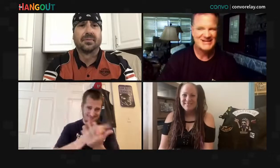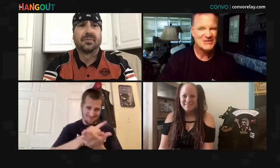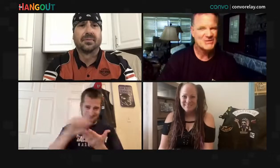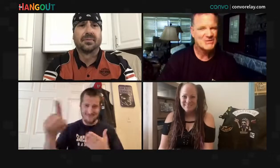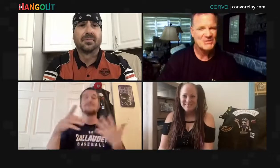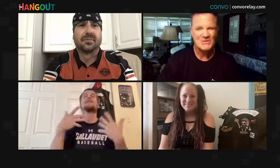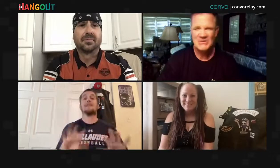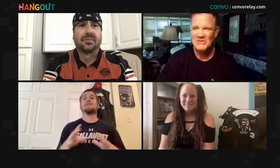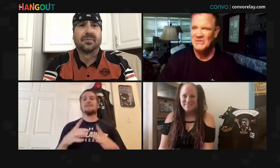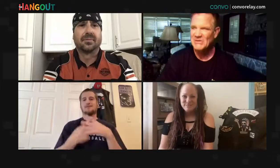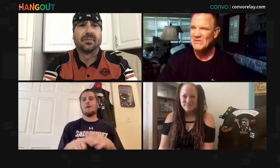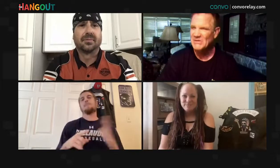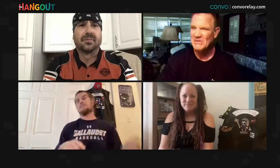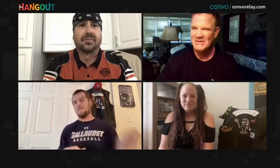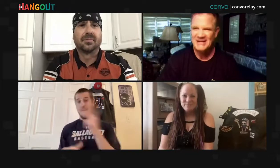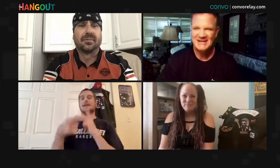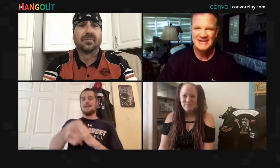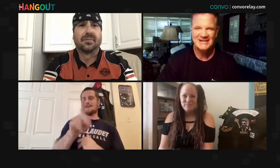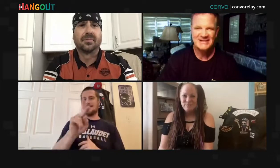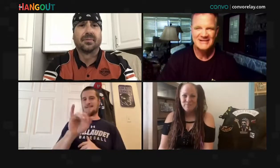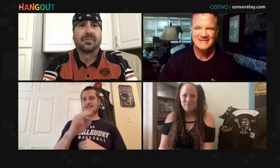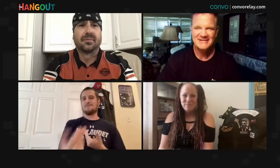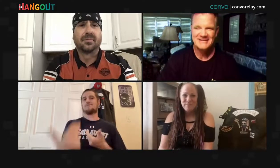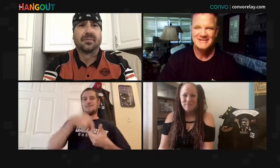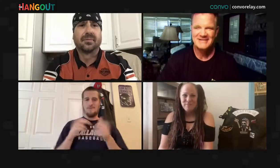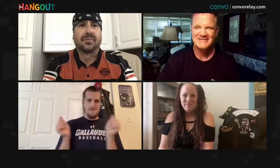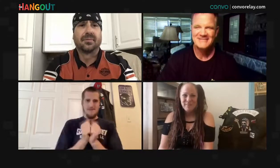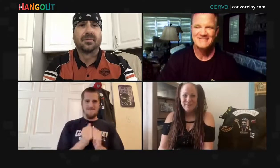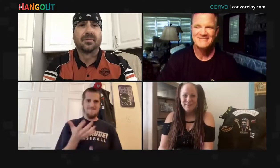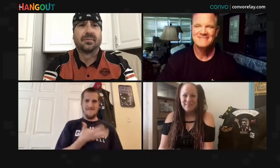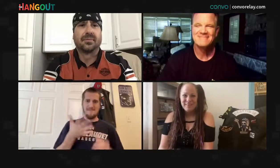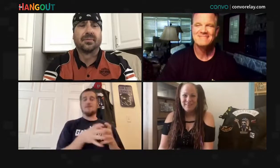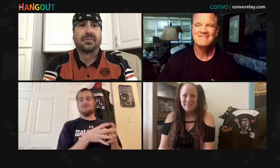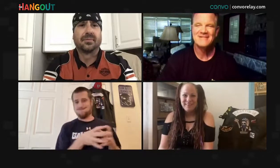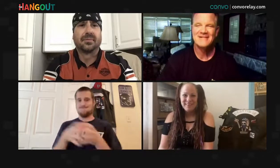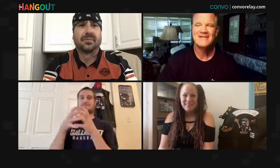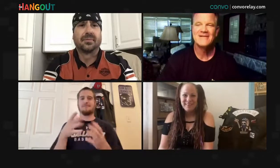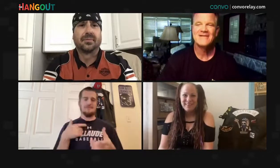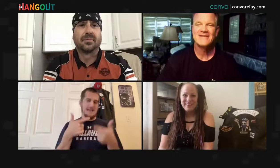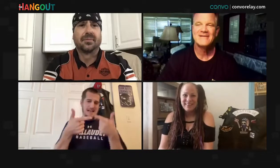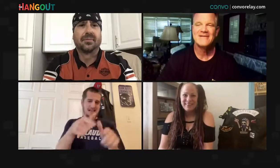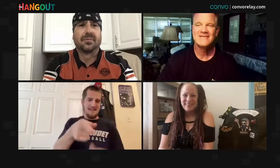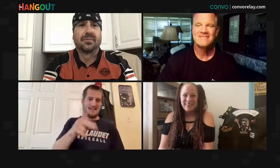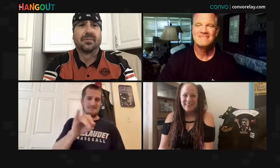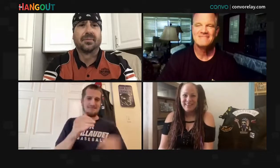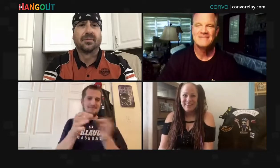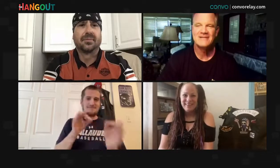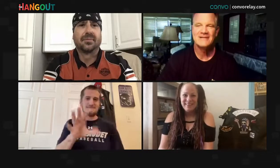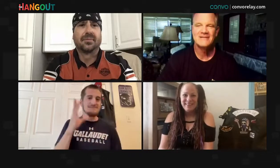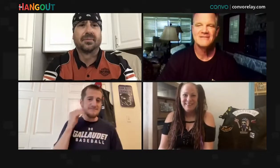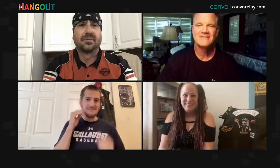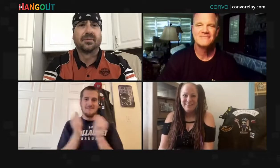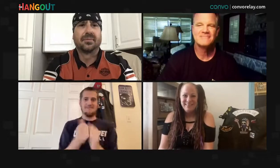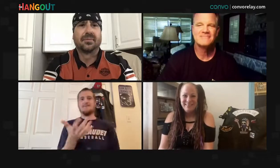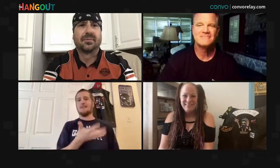didn't realize the temperature drop. And then a week later, Kim joined back with us,